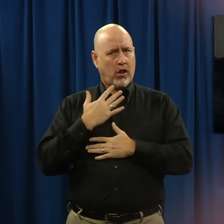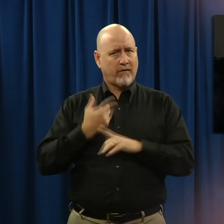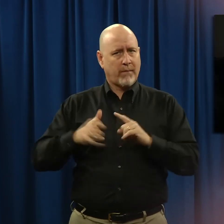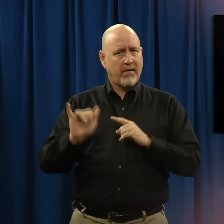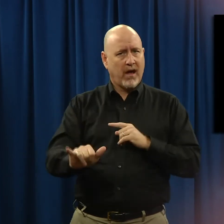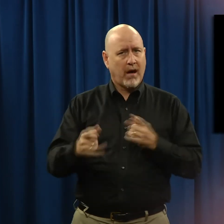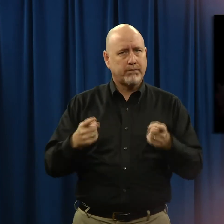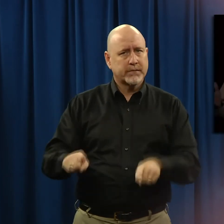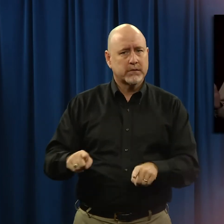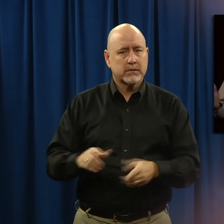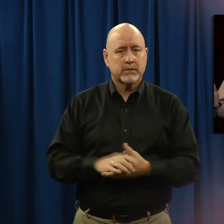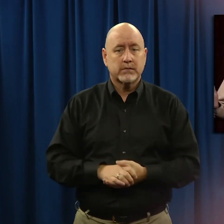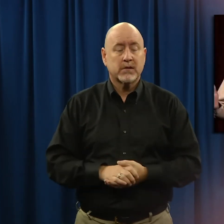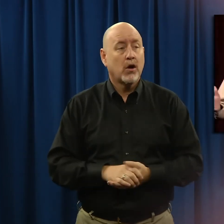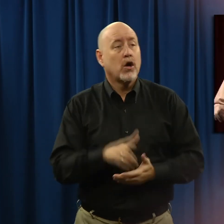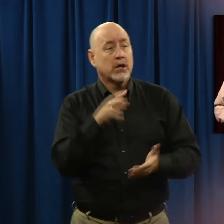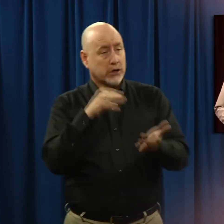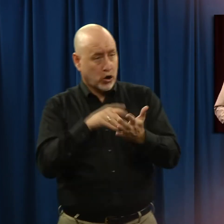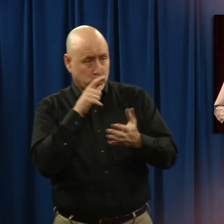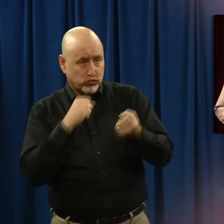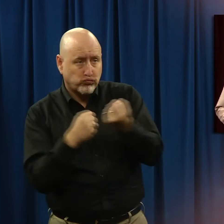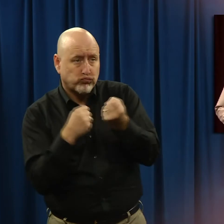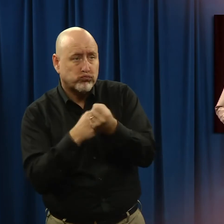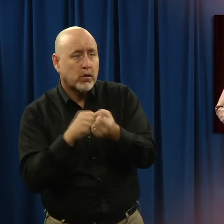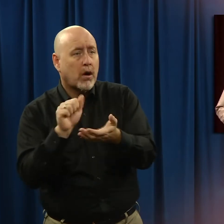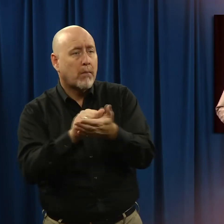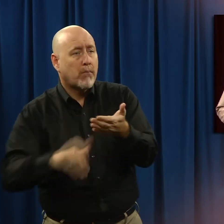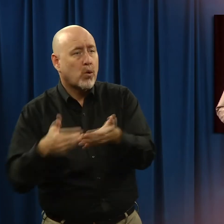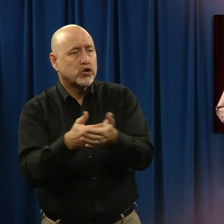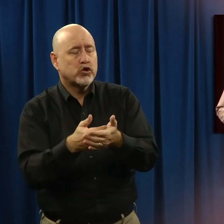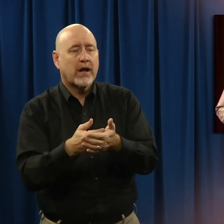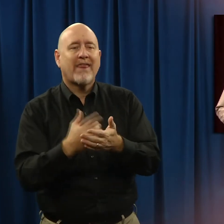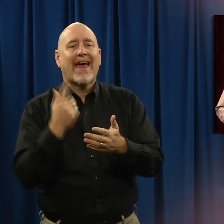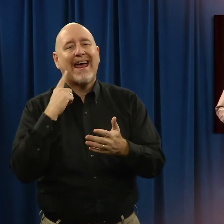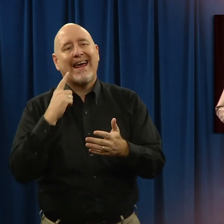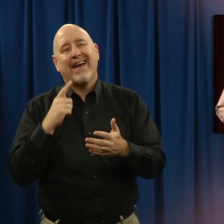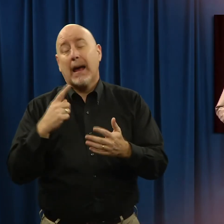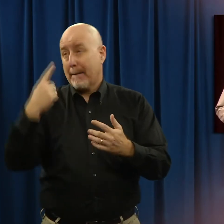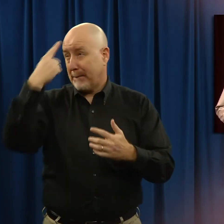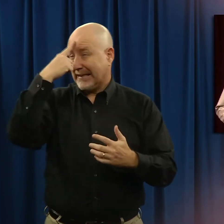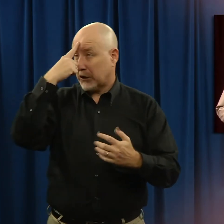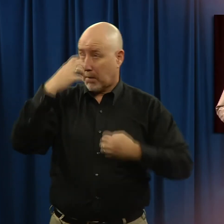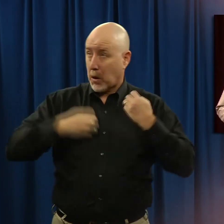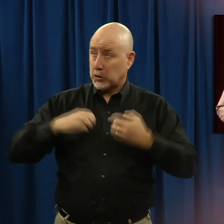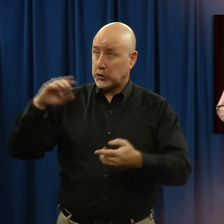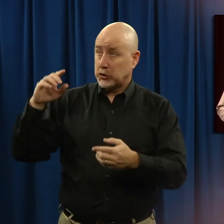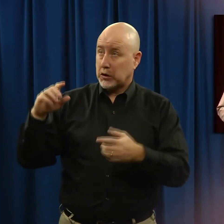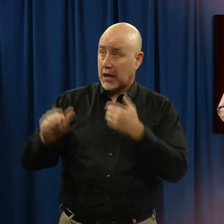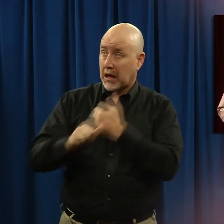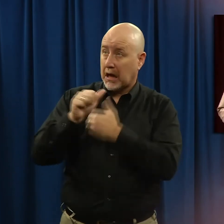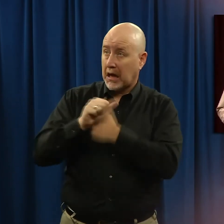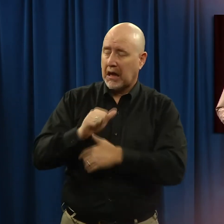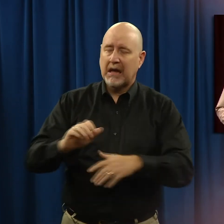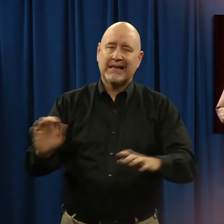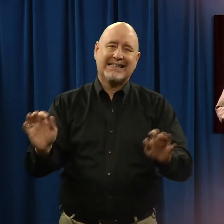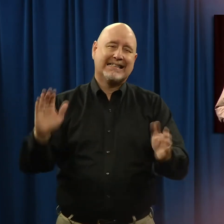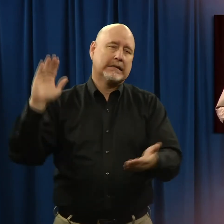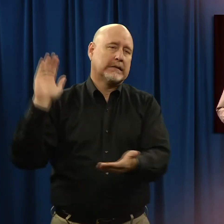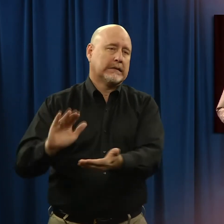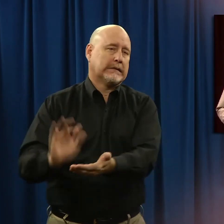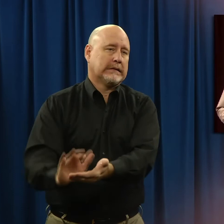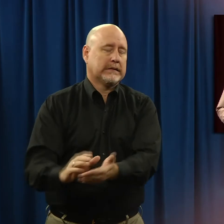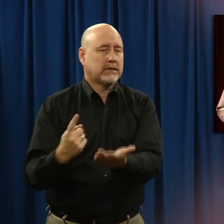effects? Abortion advocates often downplay the mental and emotional effects of abortion on women. In fact, one